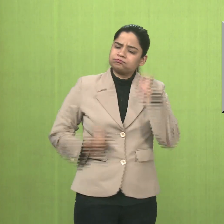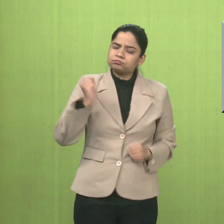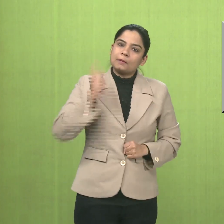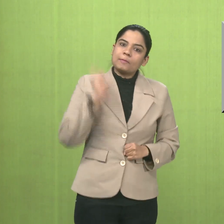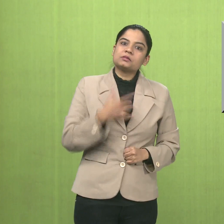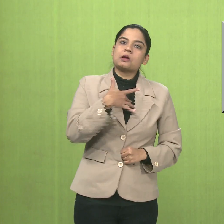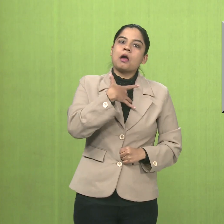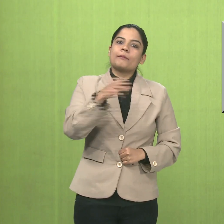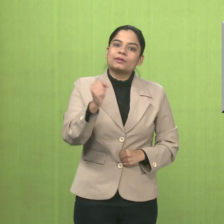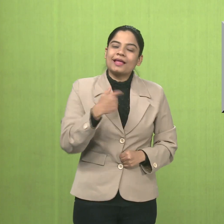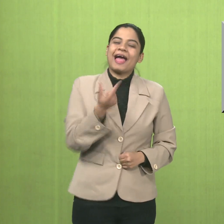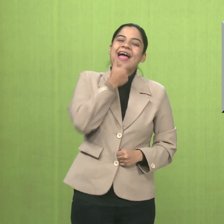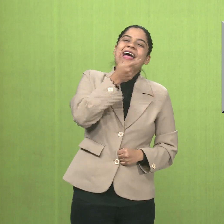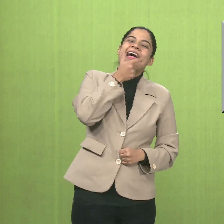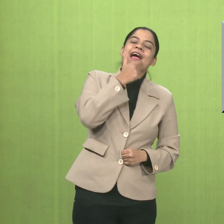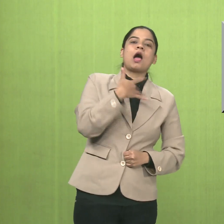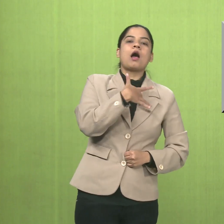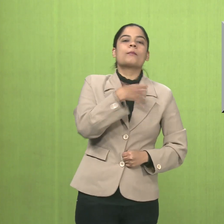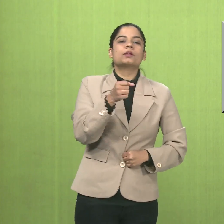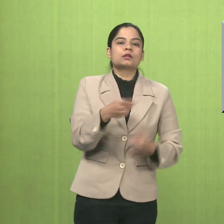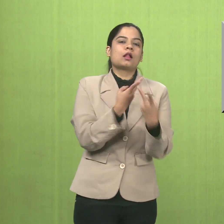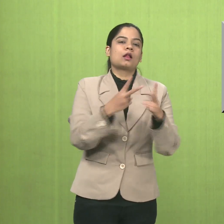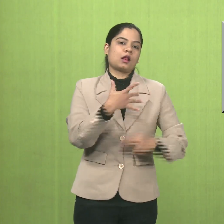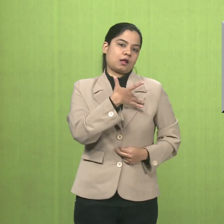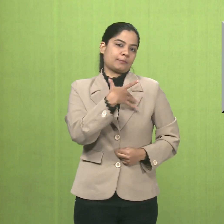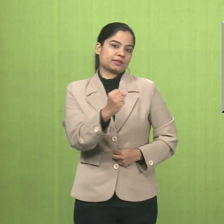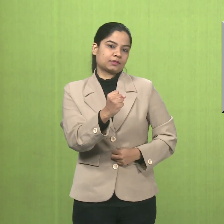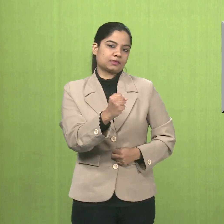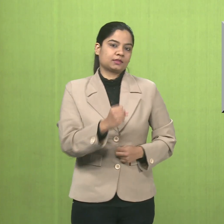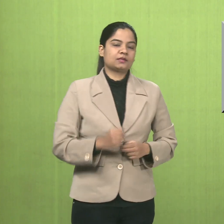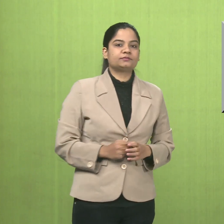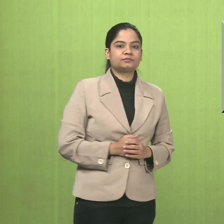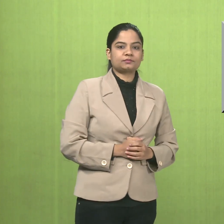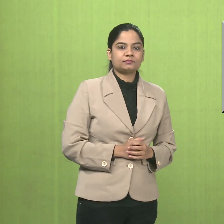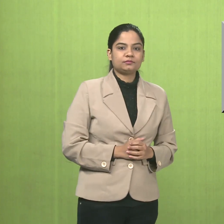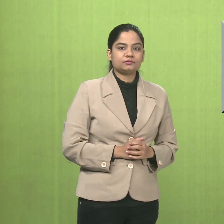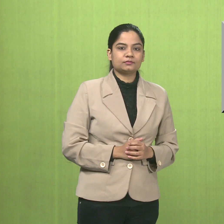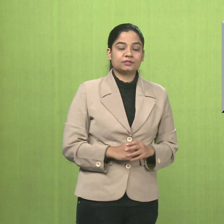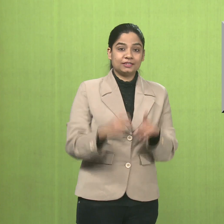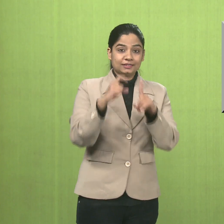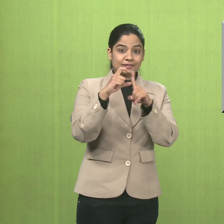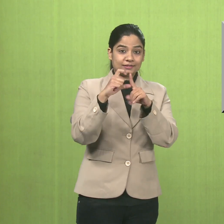is a habit. Someone who likes to laugh a lot is a habitual person.